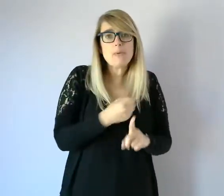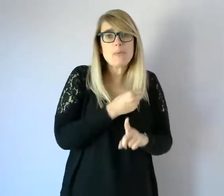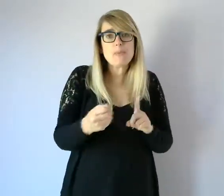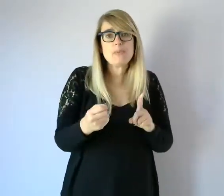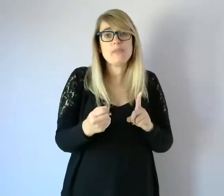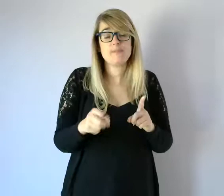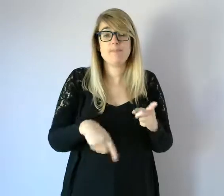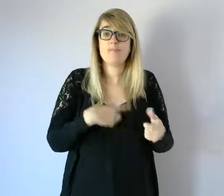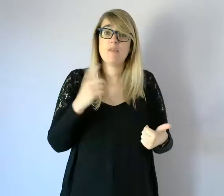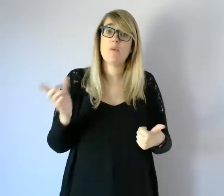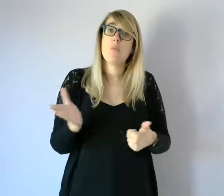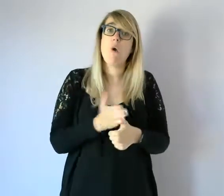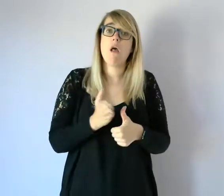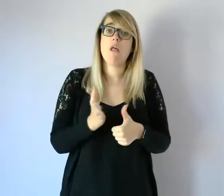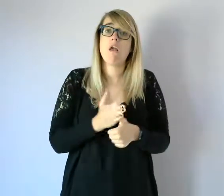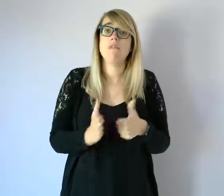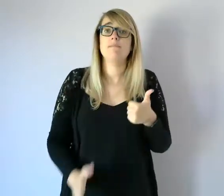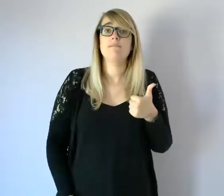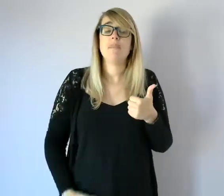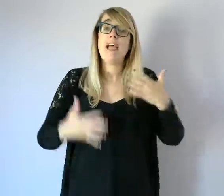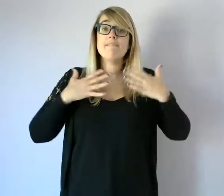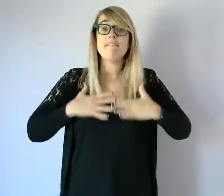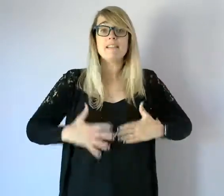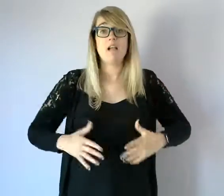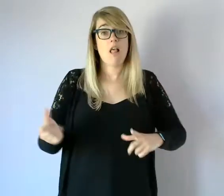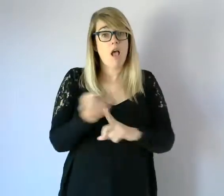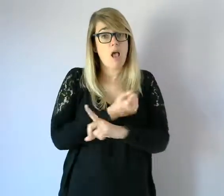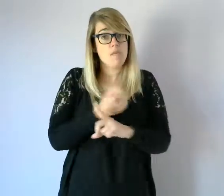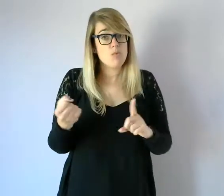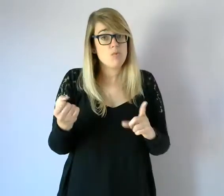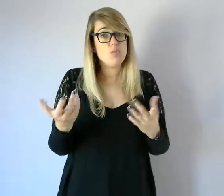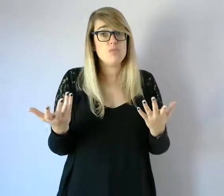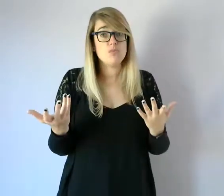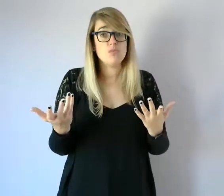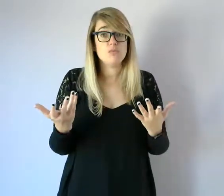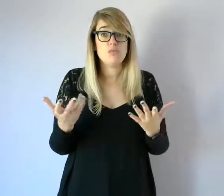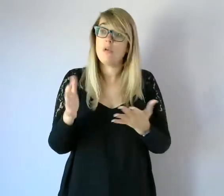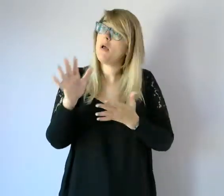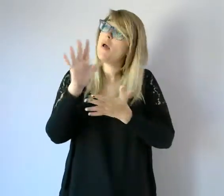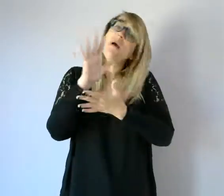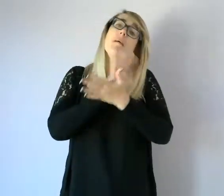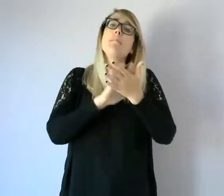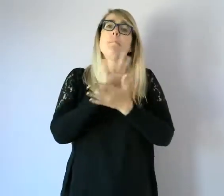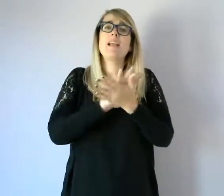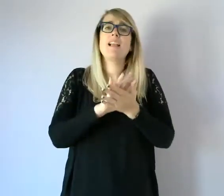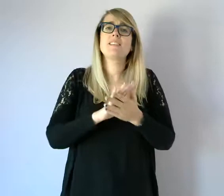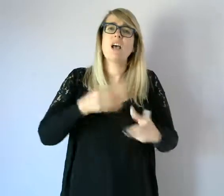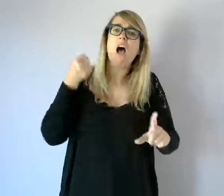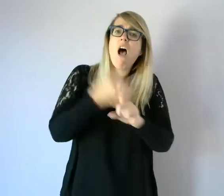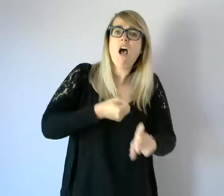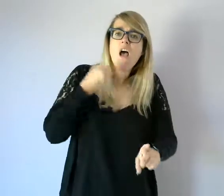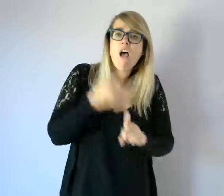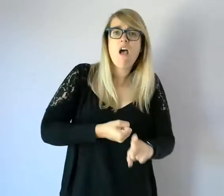Number 1, physical abuse, including assault, hitting,